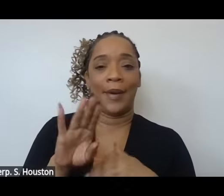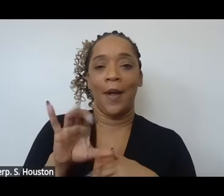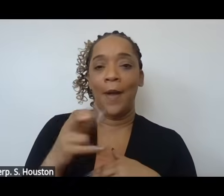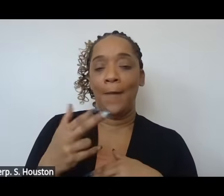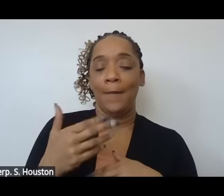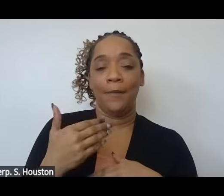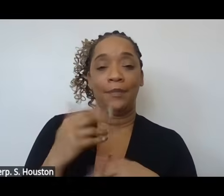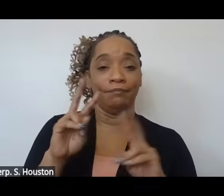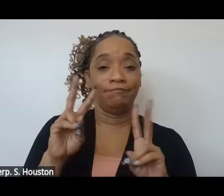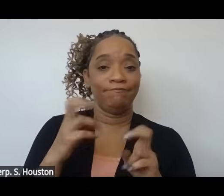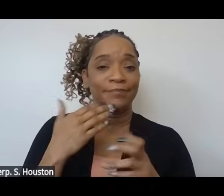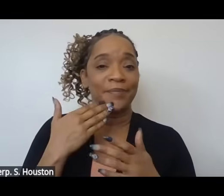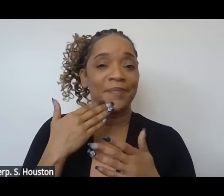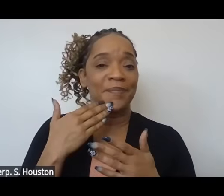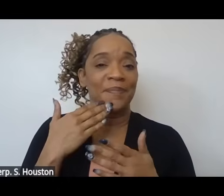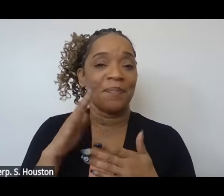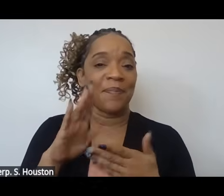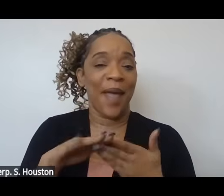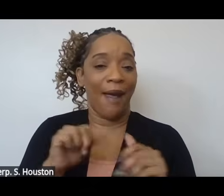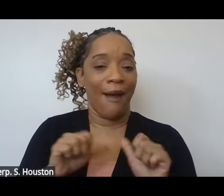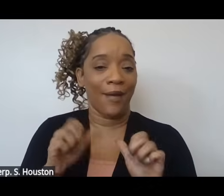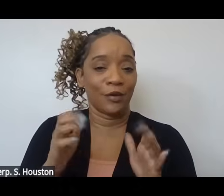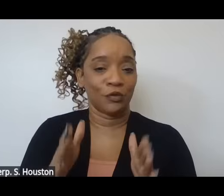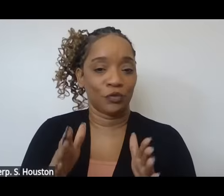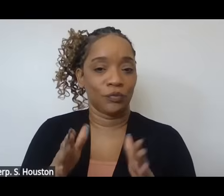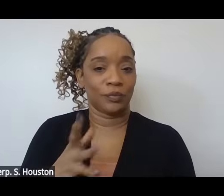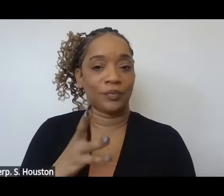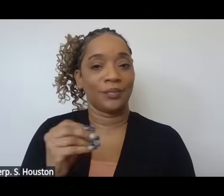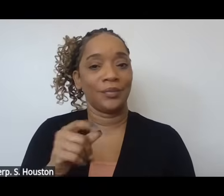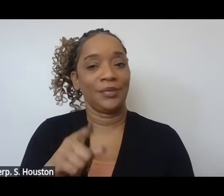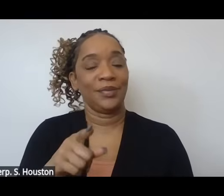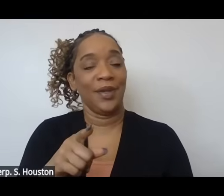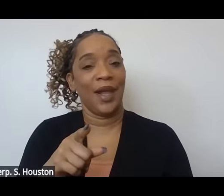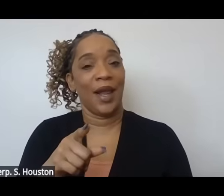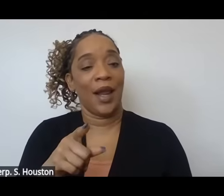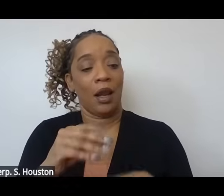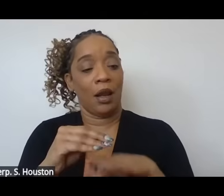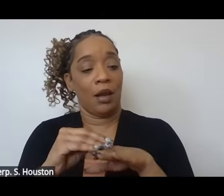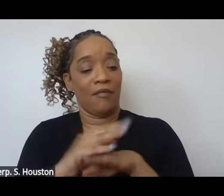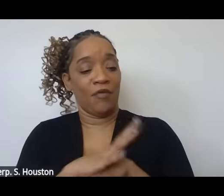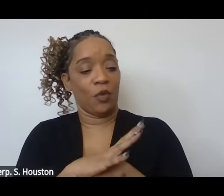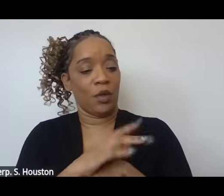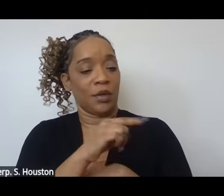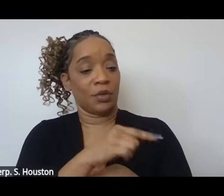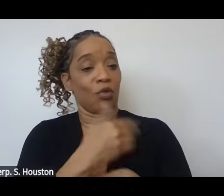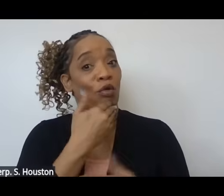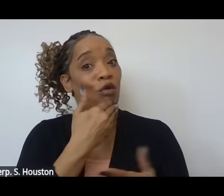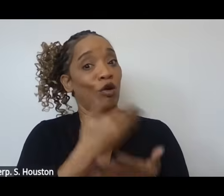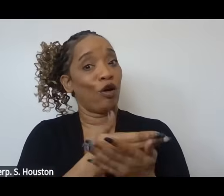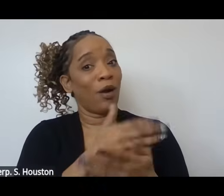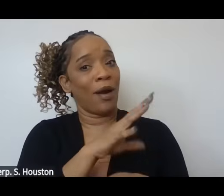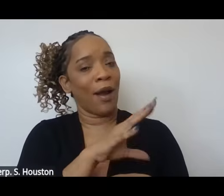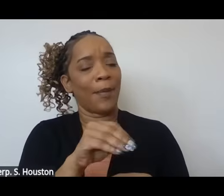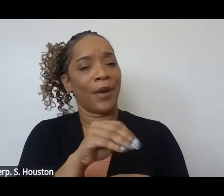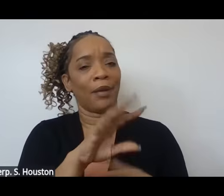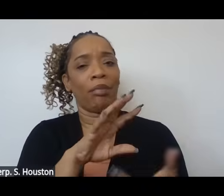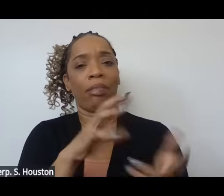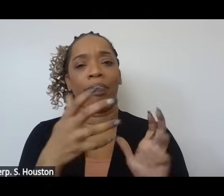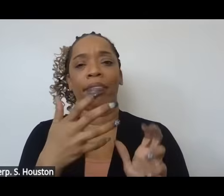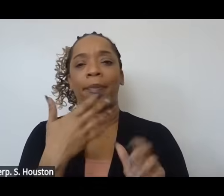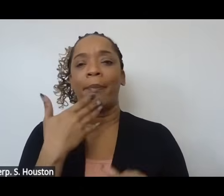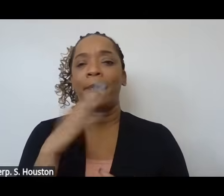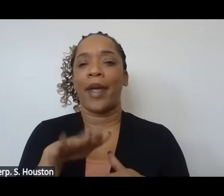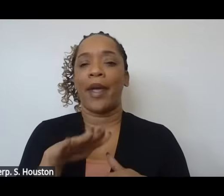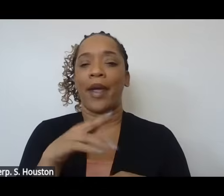name. And to play to what your conversation was earlier, they're an enormous risk for disenfranchising